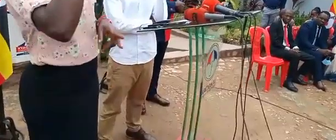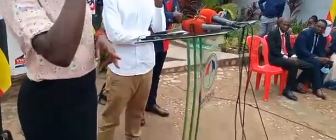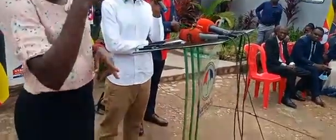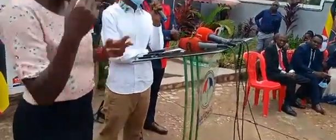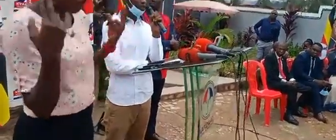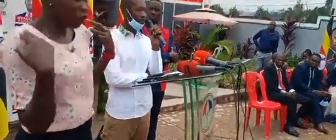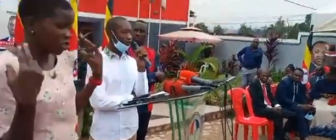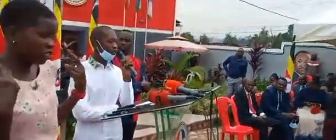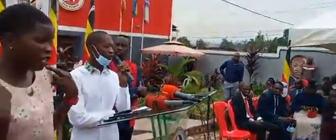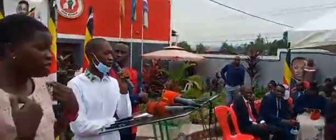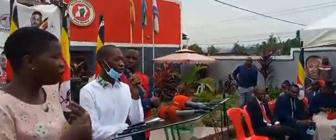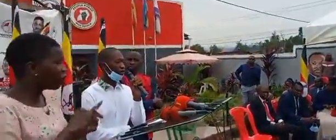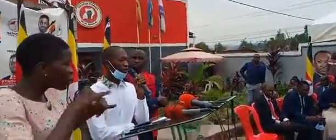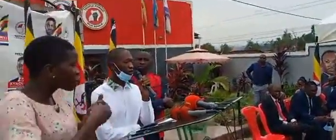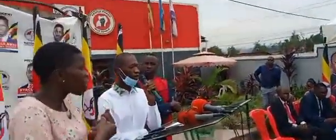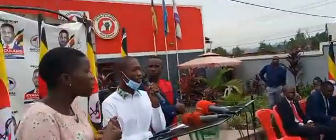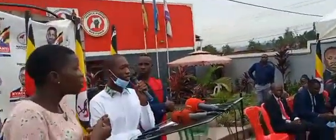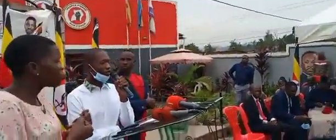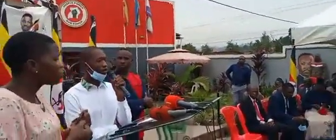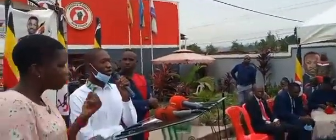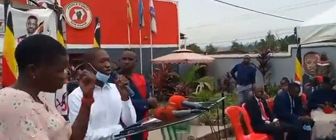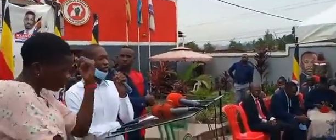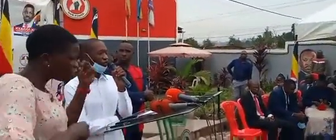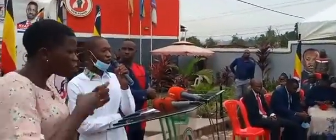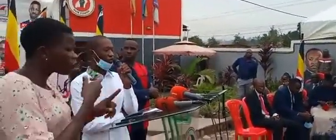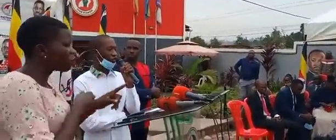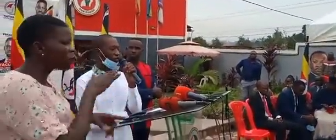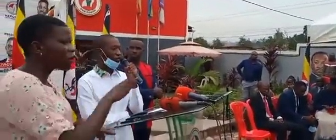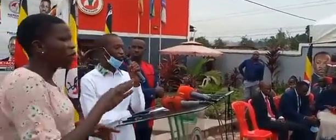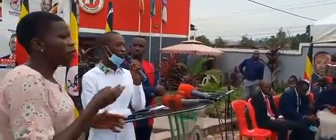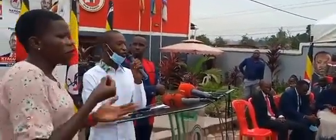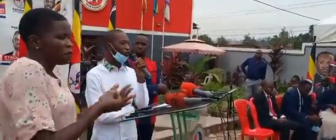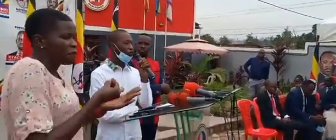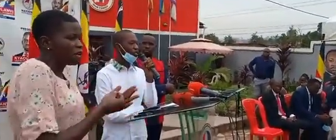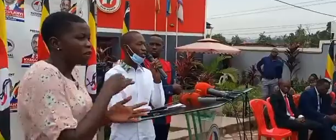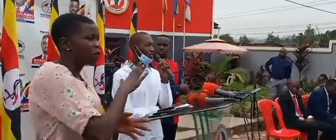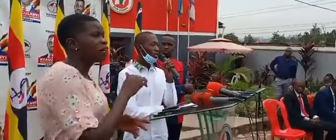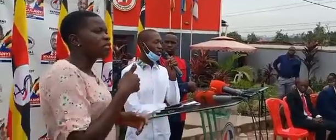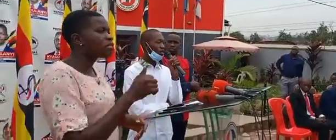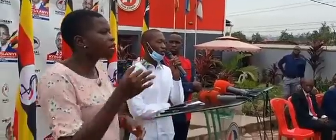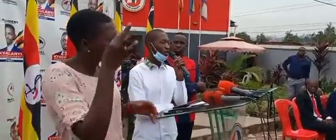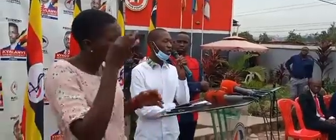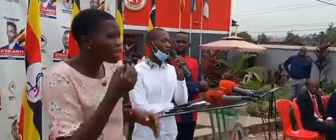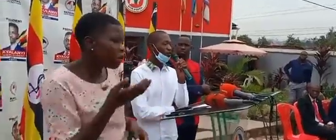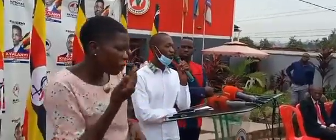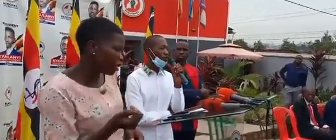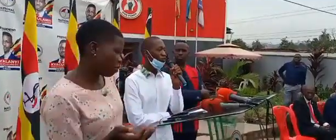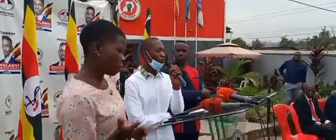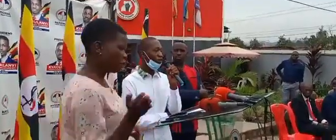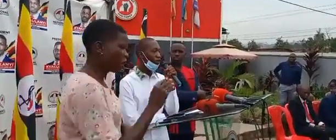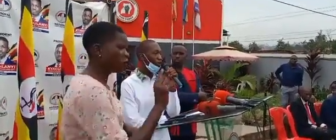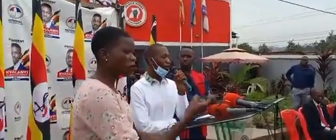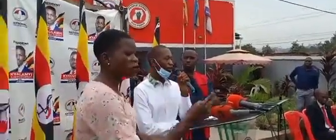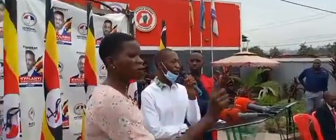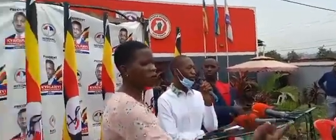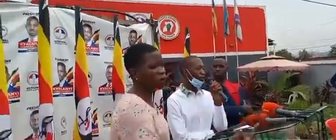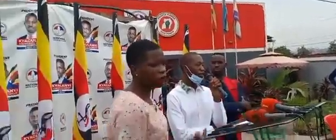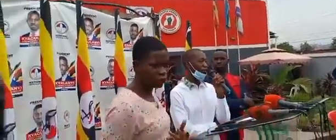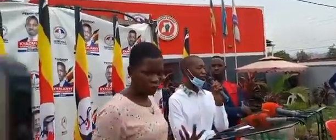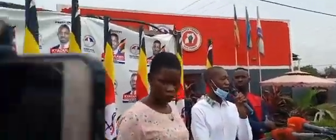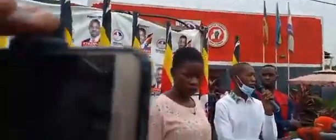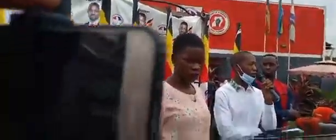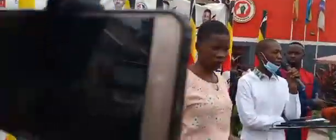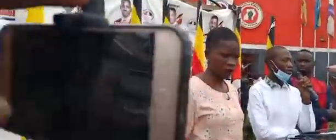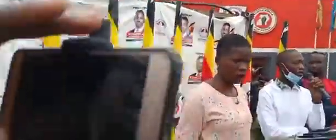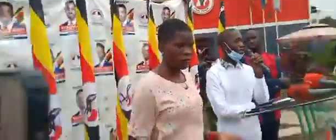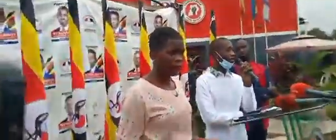baali batugyeko sente zaffe naye ologezaako kayana ennyo ne basobola okutuddizayo kaataawo olukumi olukumi ife abakayana